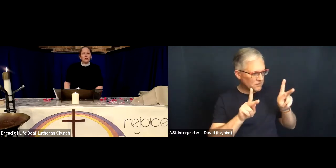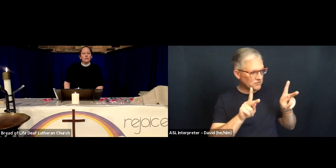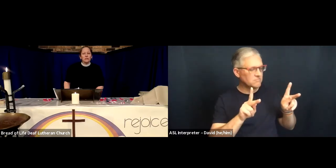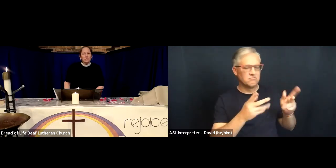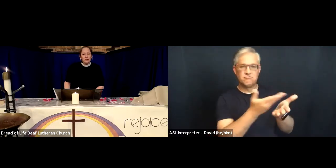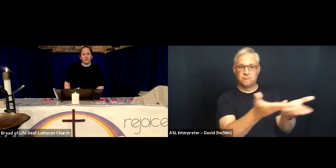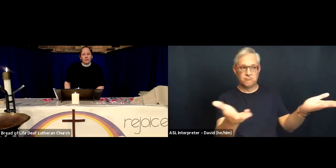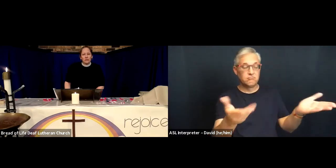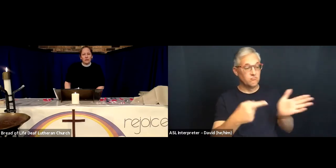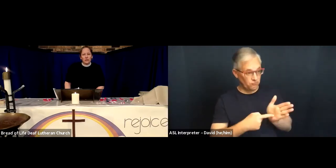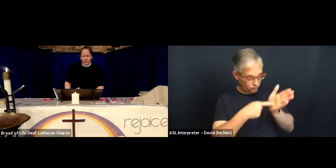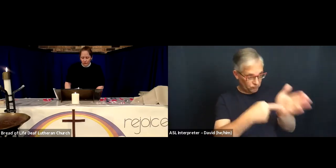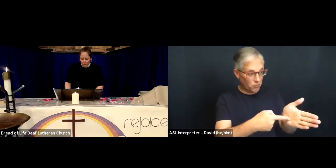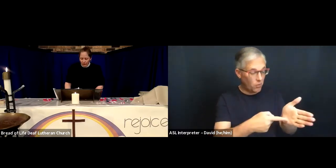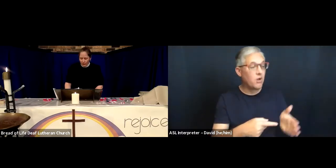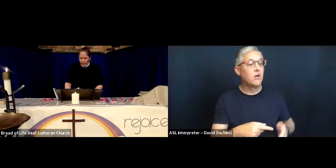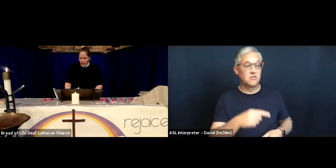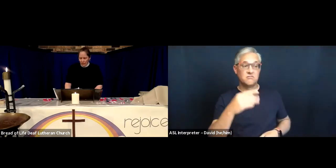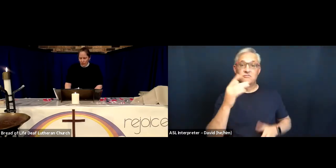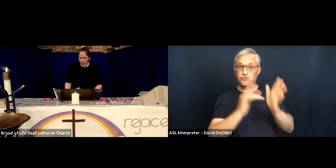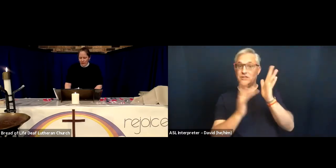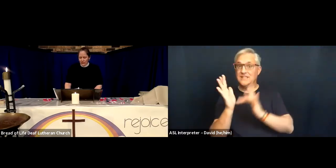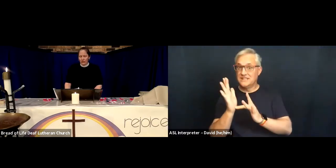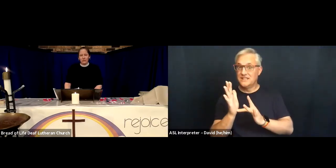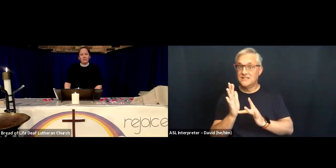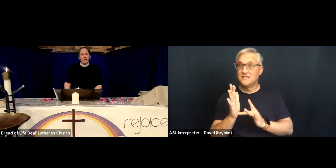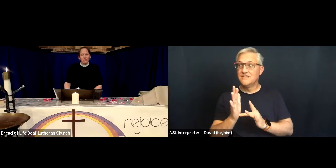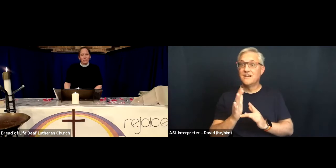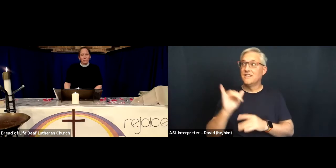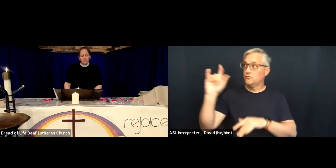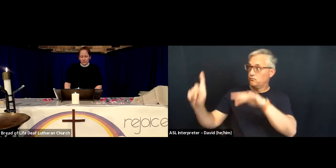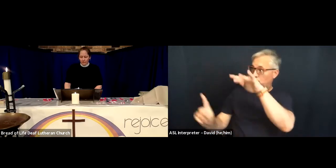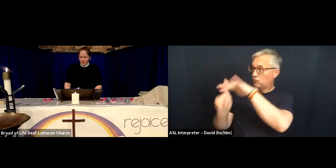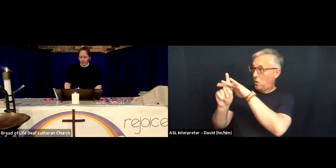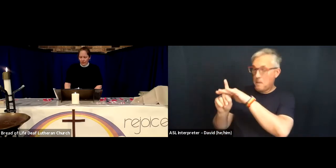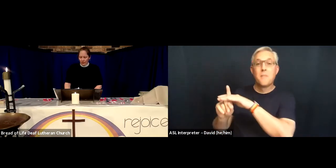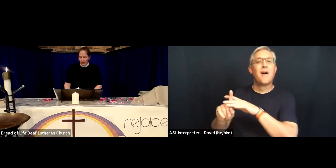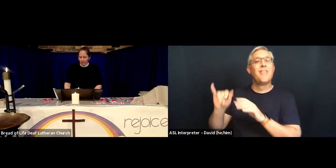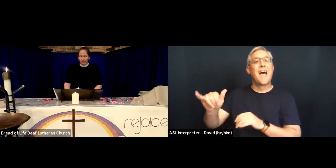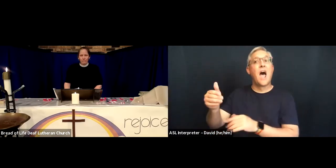that Jesus is the fulfillment of the promise given to David.